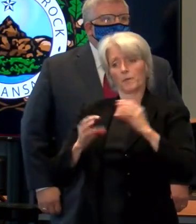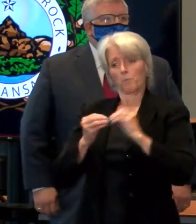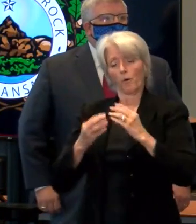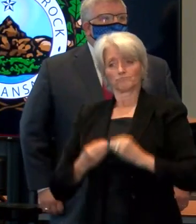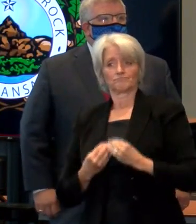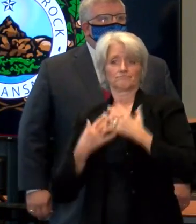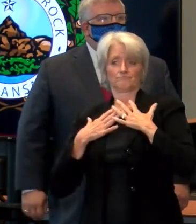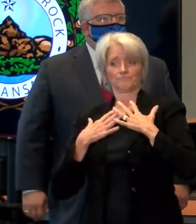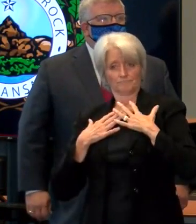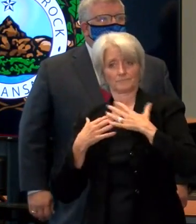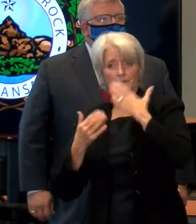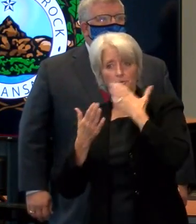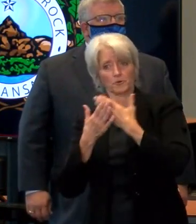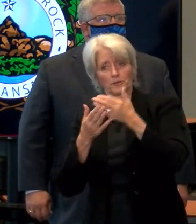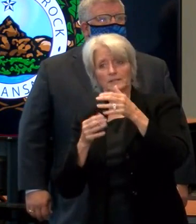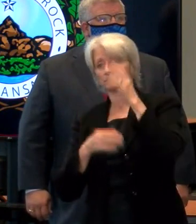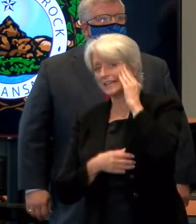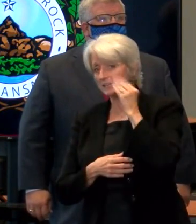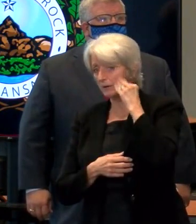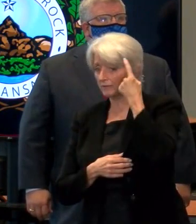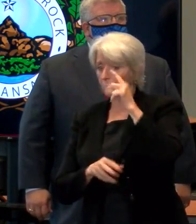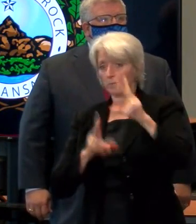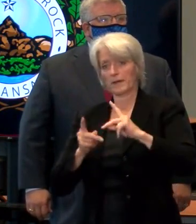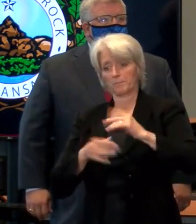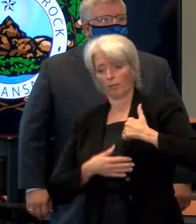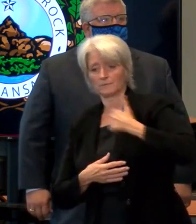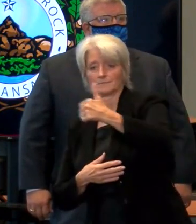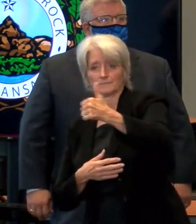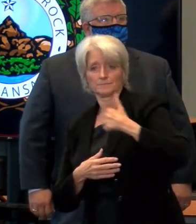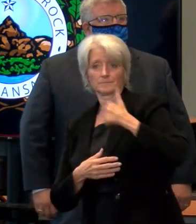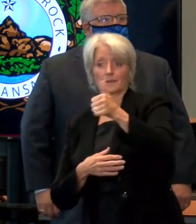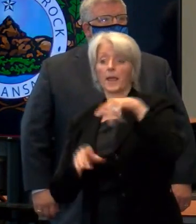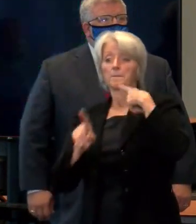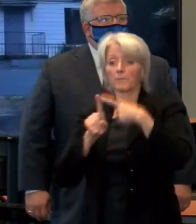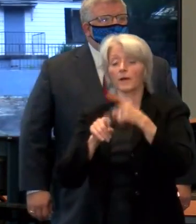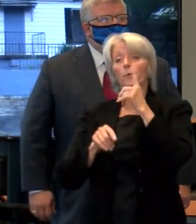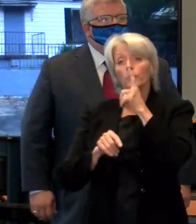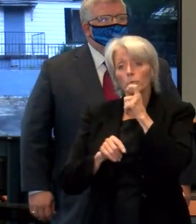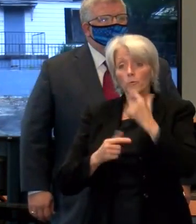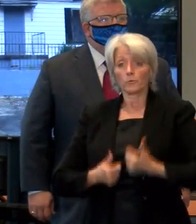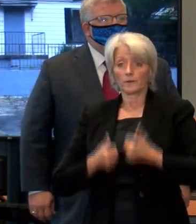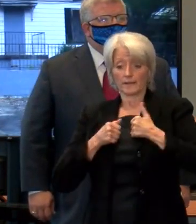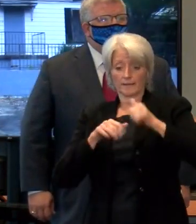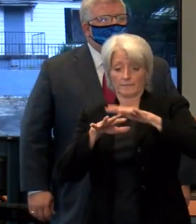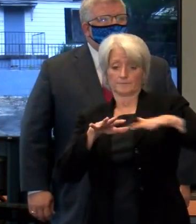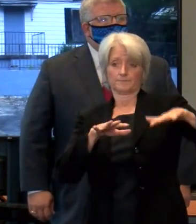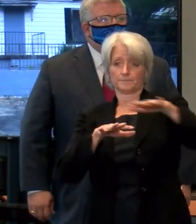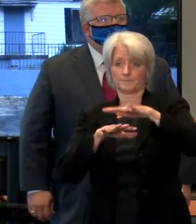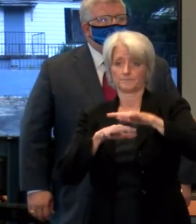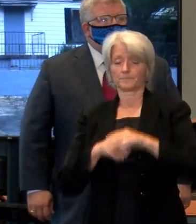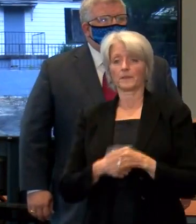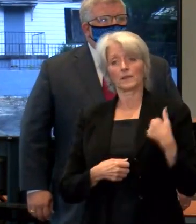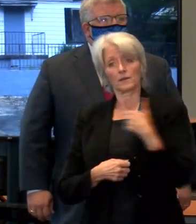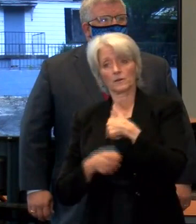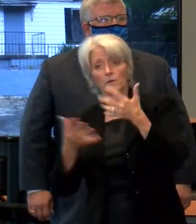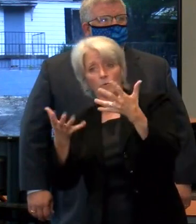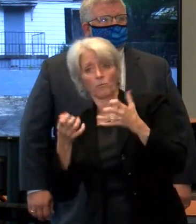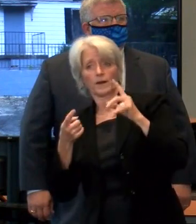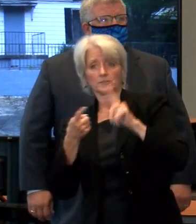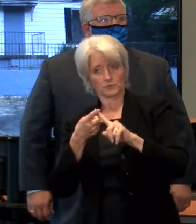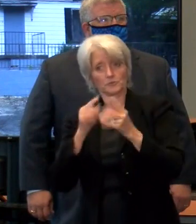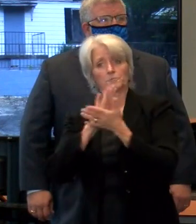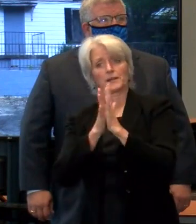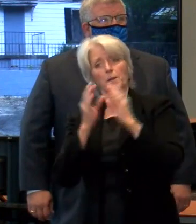for those travelers that are traveling those roads and the neighbors that live in that vicinity. But we wanted to be more